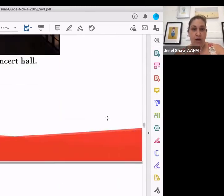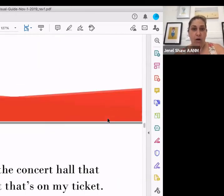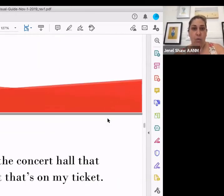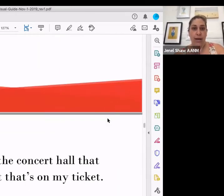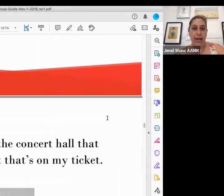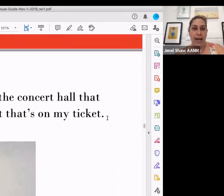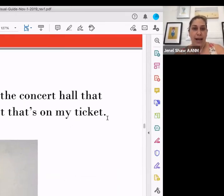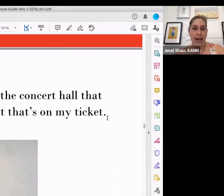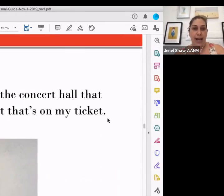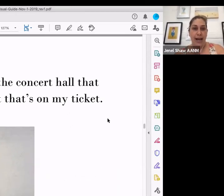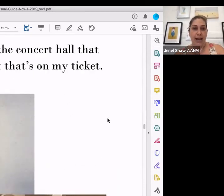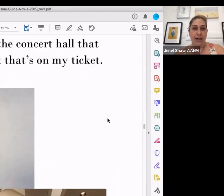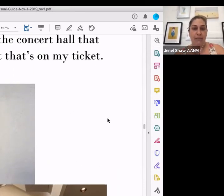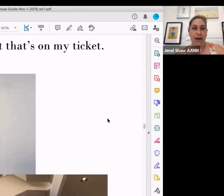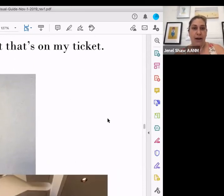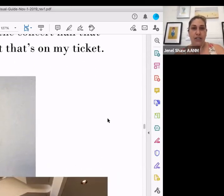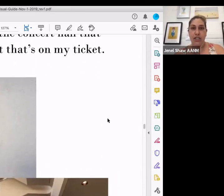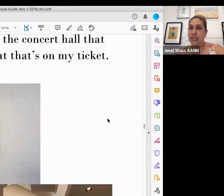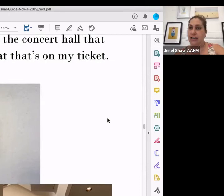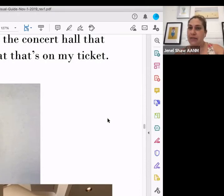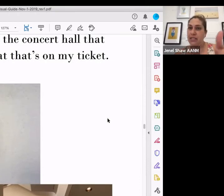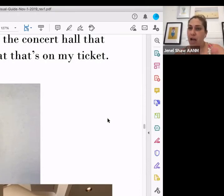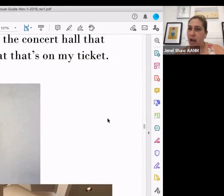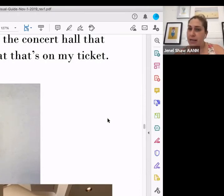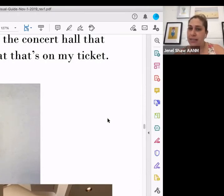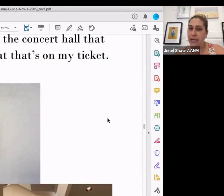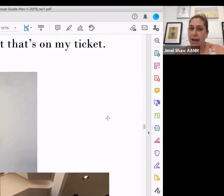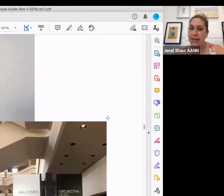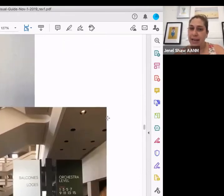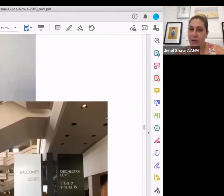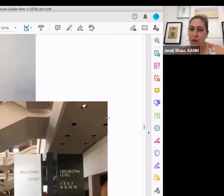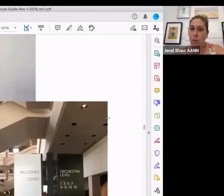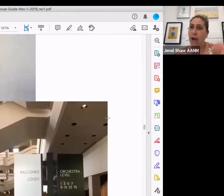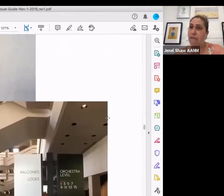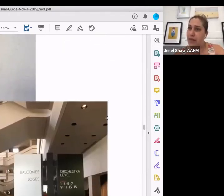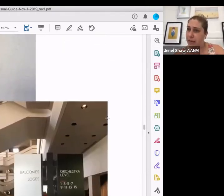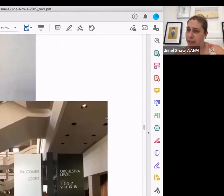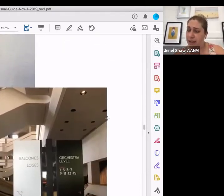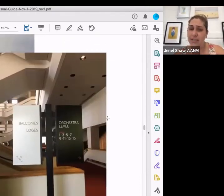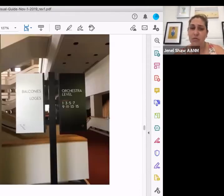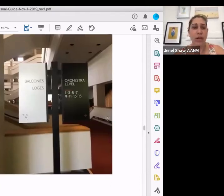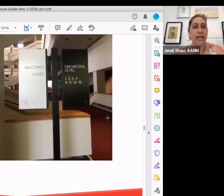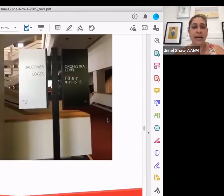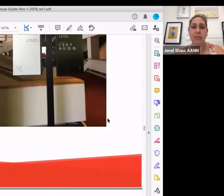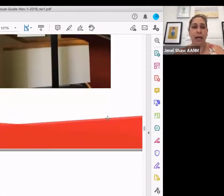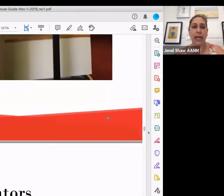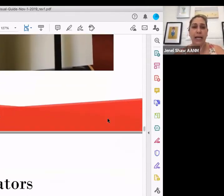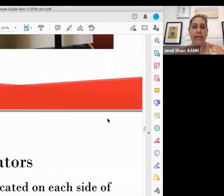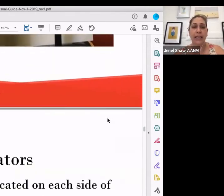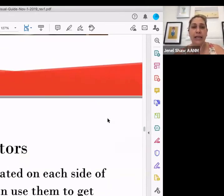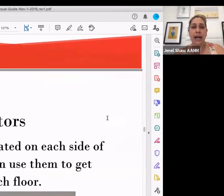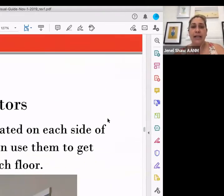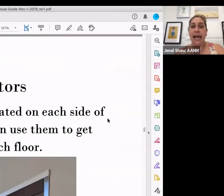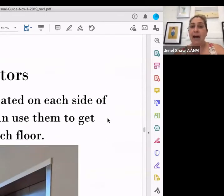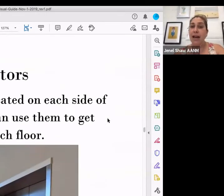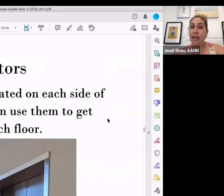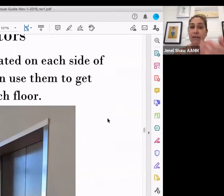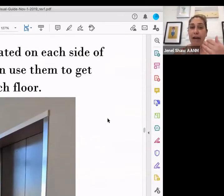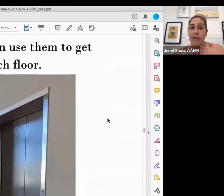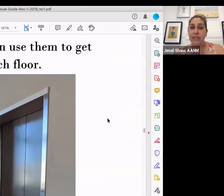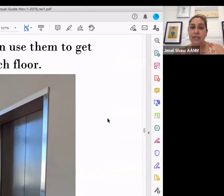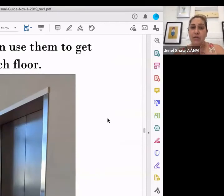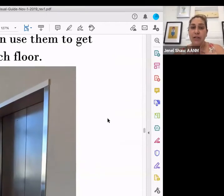stairs. We have just the different signs that kind of tell you where everything is, really explaining it. They